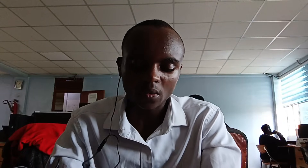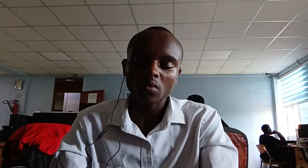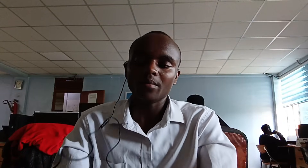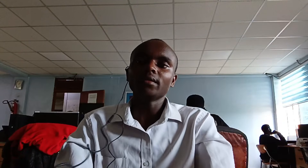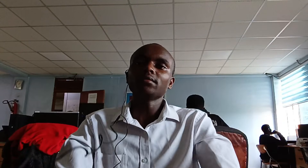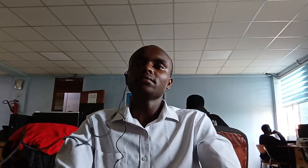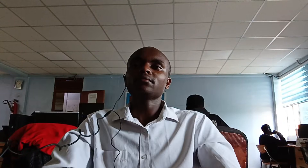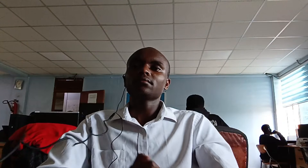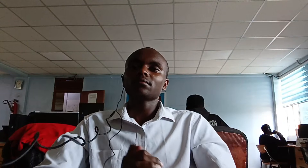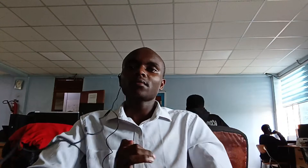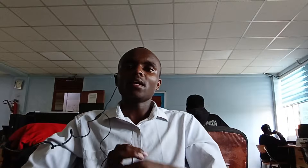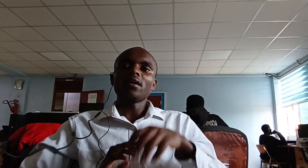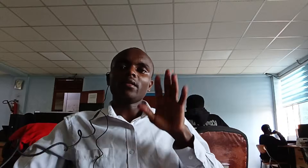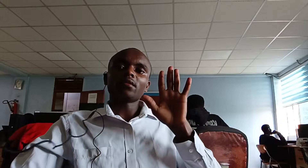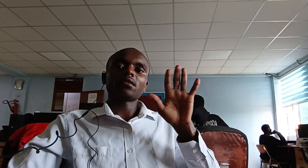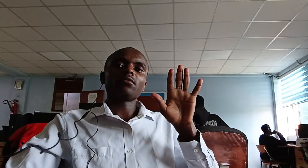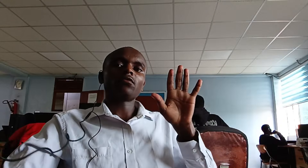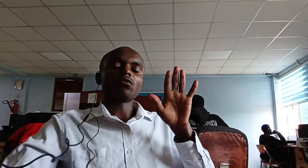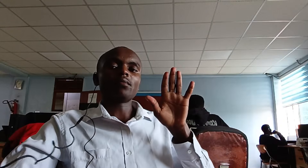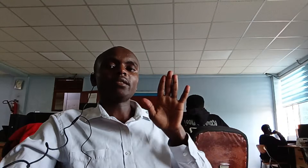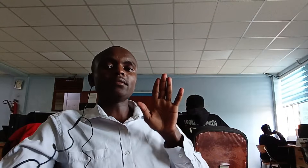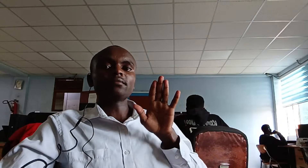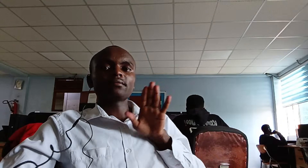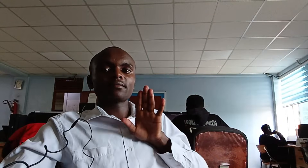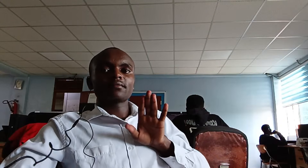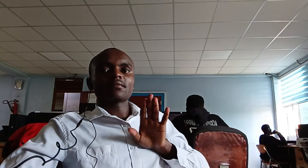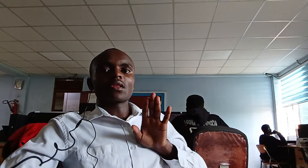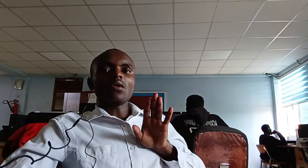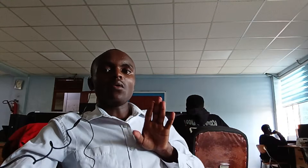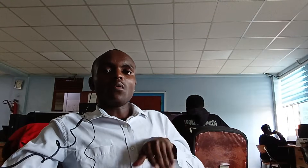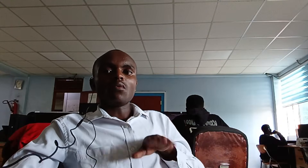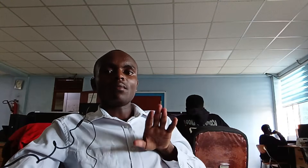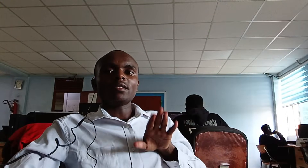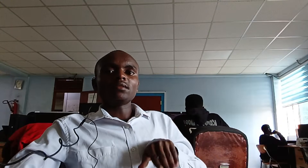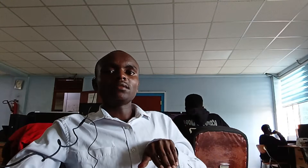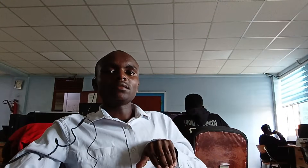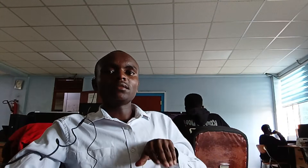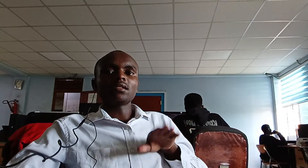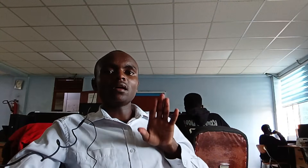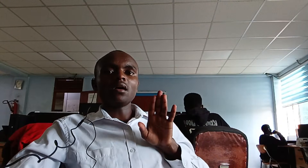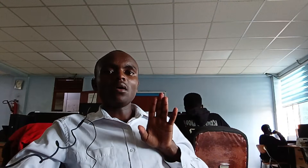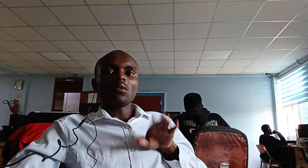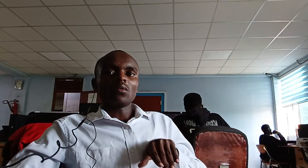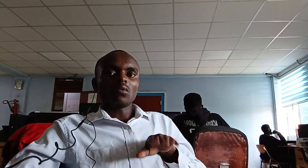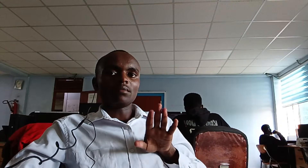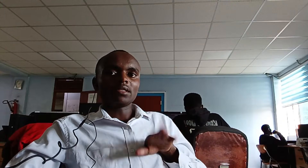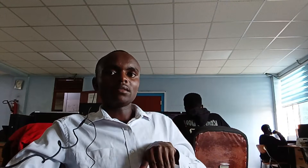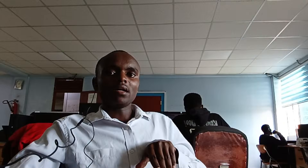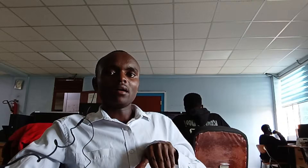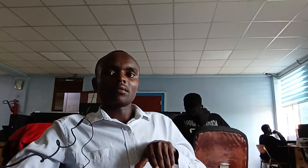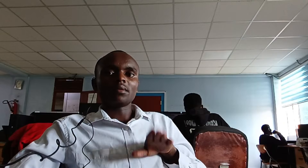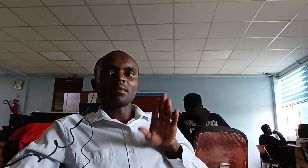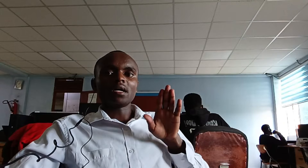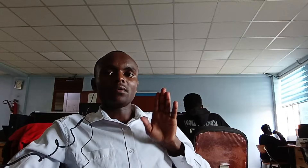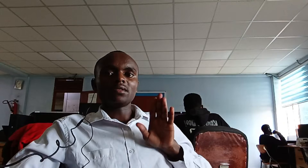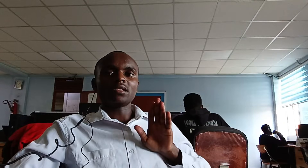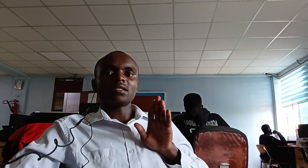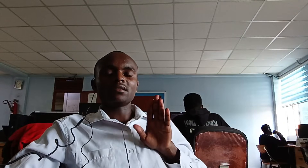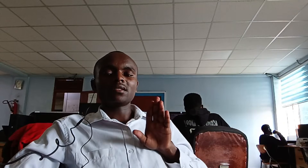woman. Sign for woman, woman, woman. Remember we said this is the sign